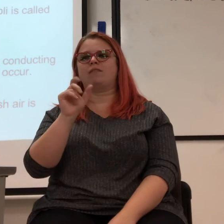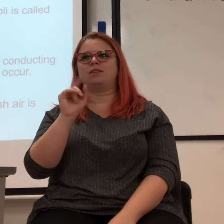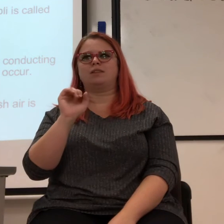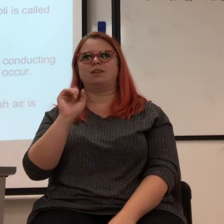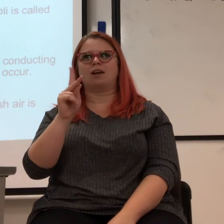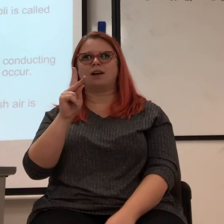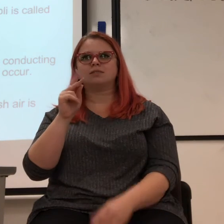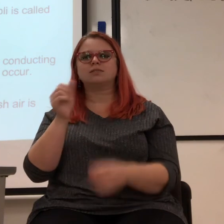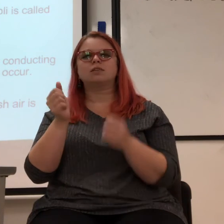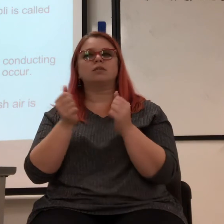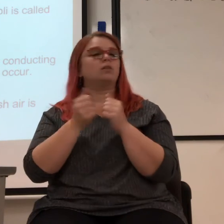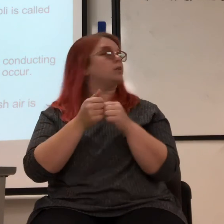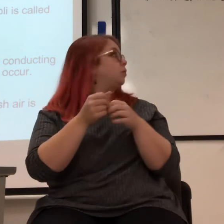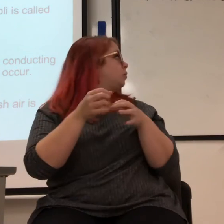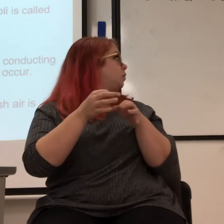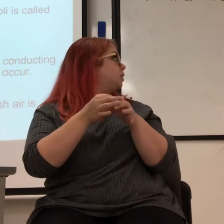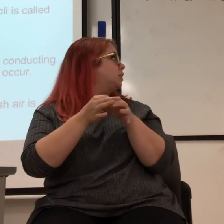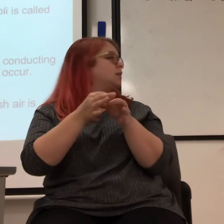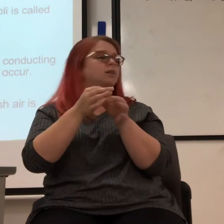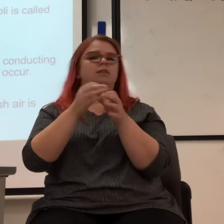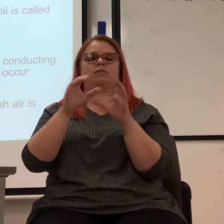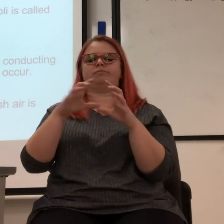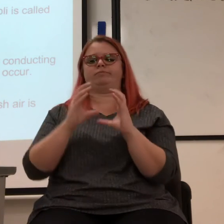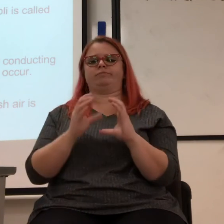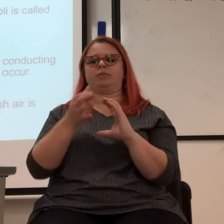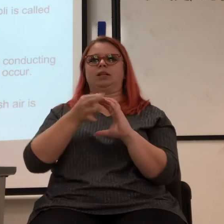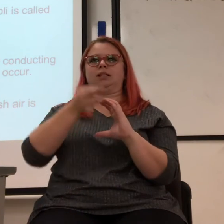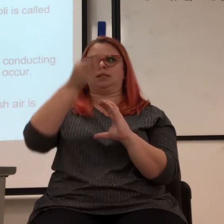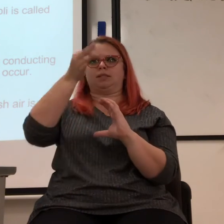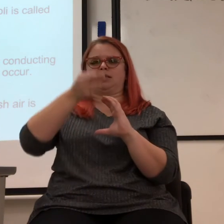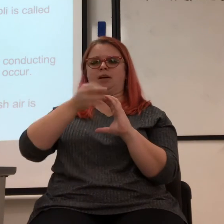The stem of the flask representing the conducting zone.